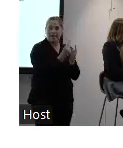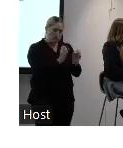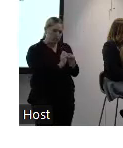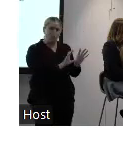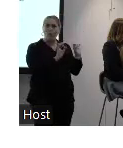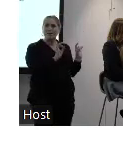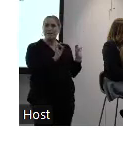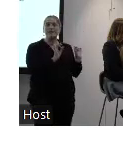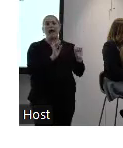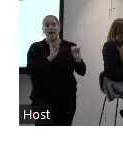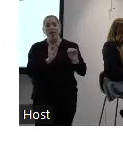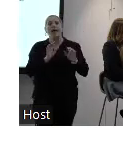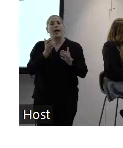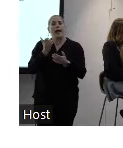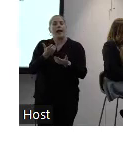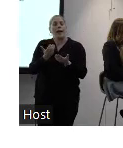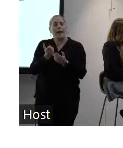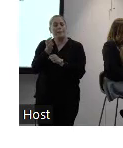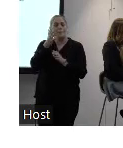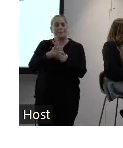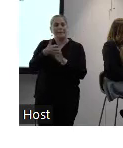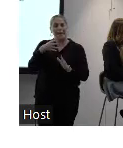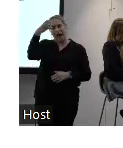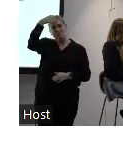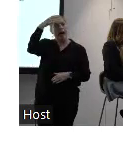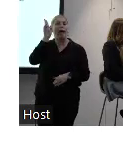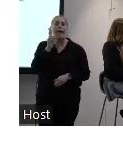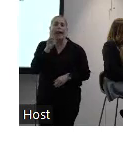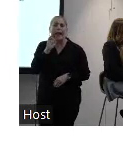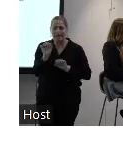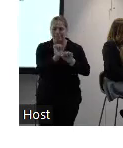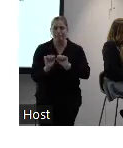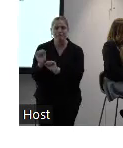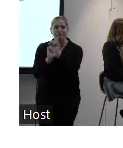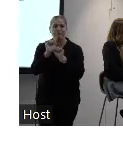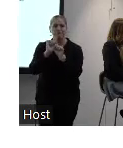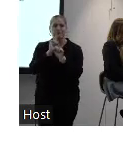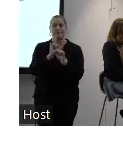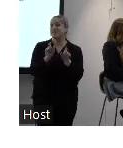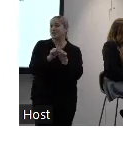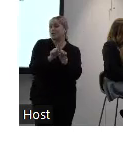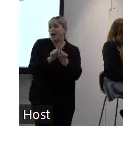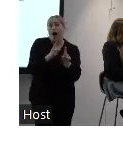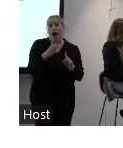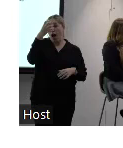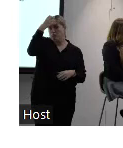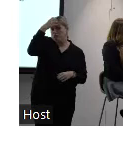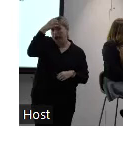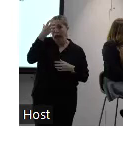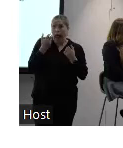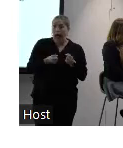brain nice and clean and keeping all our normal processes functioning. So this includes things like infections that have traveled to the